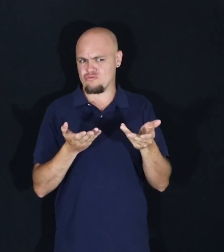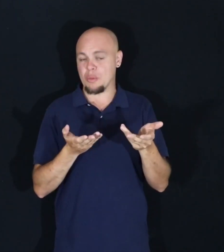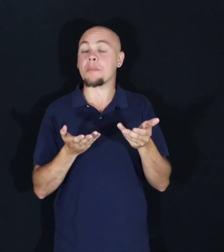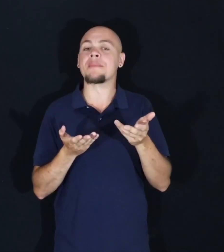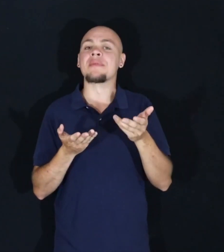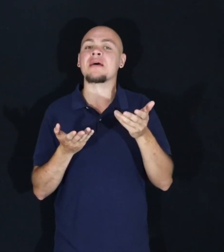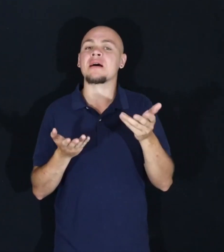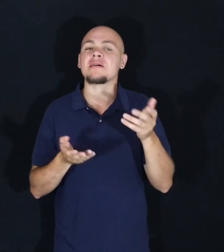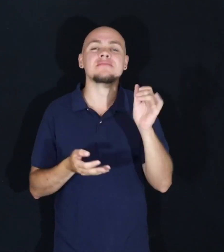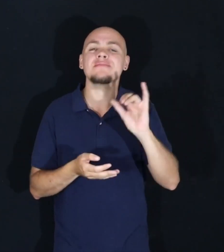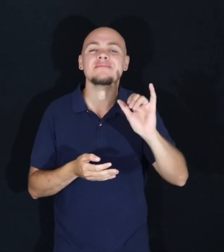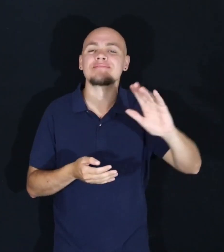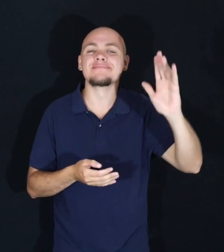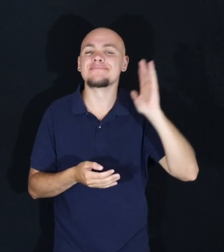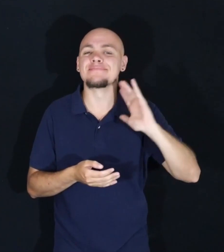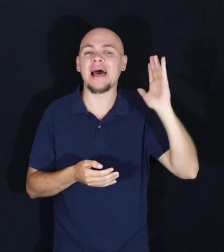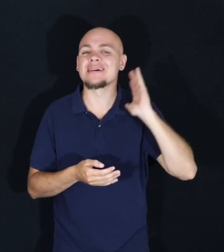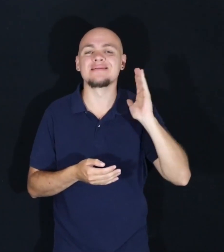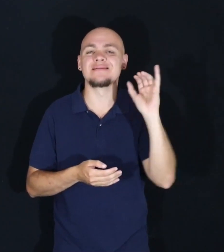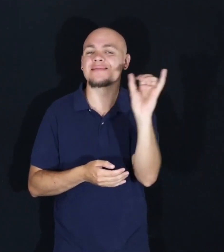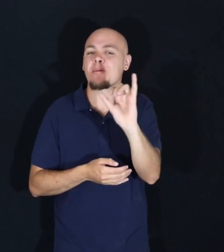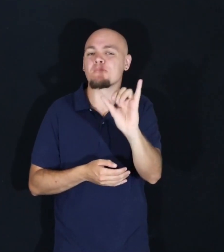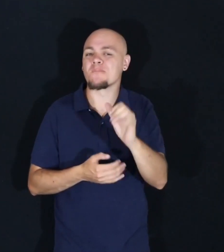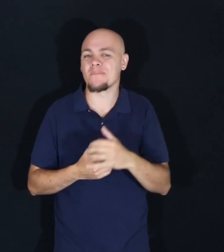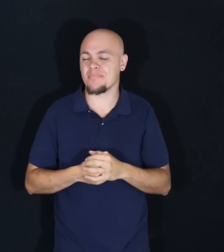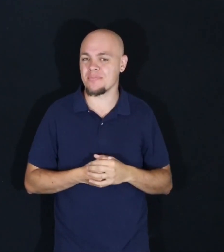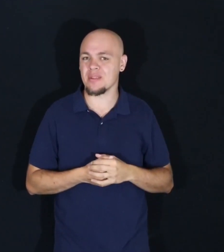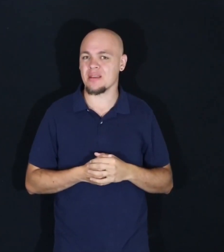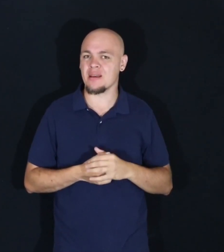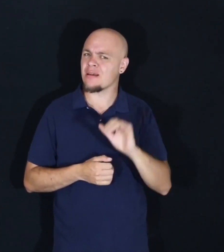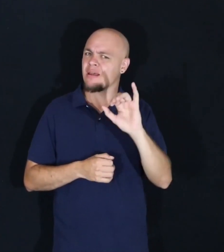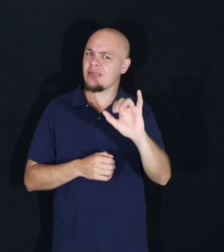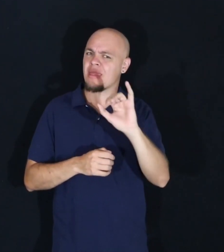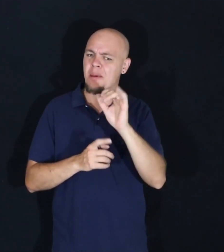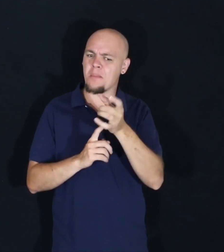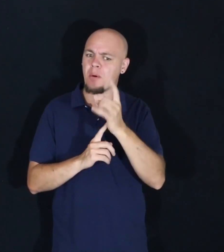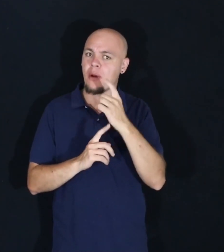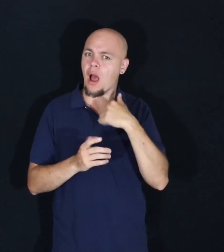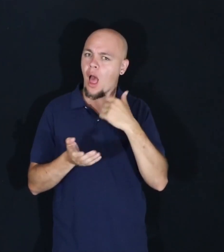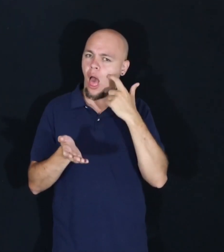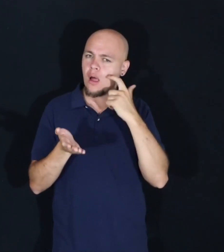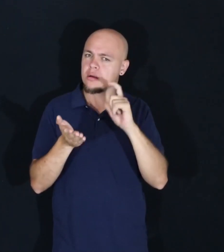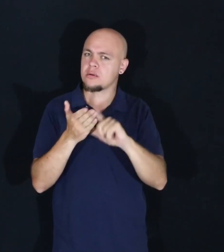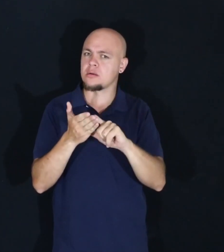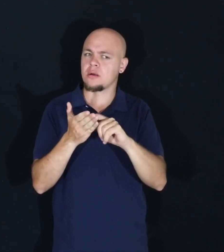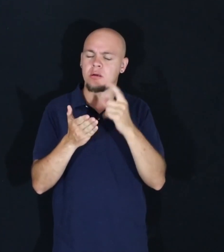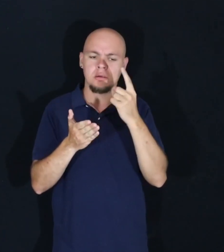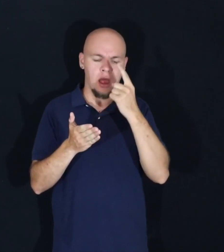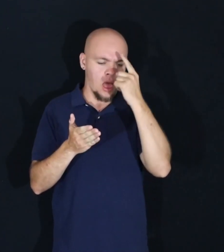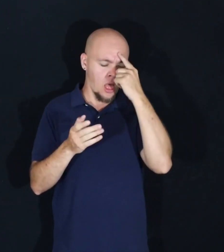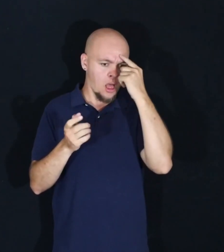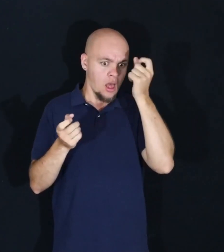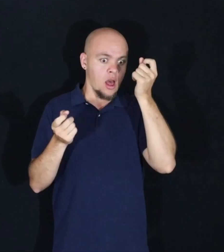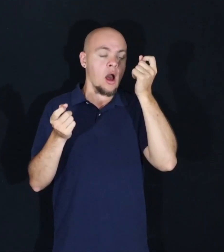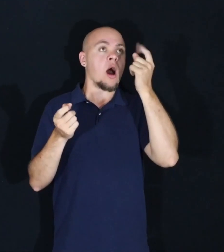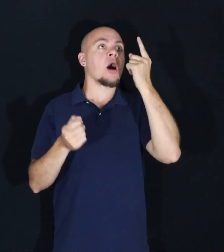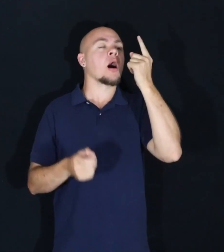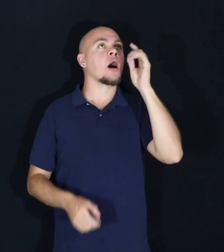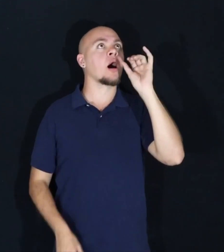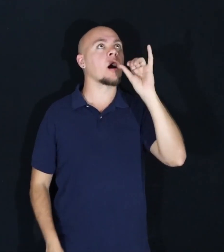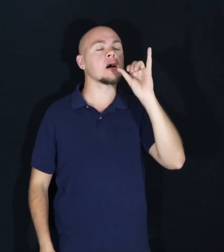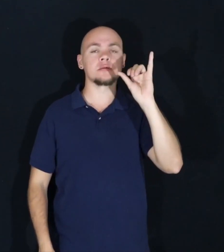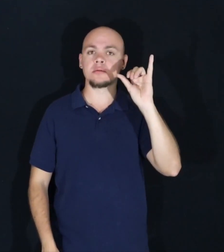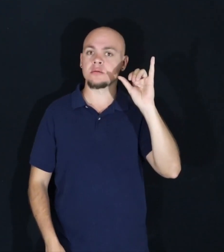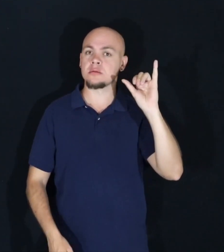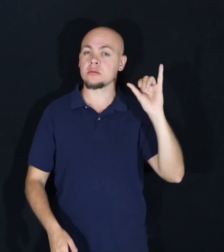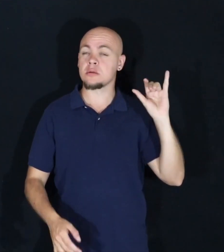like old times. And in that moment, something clicked. All of